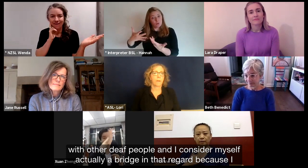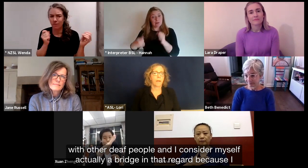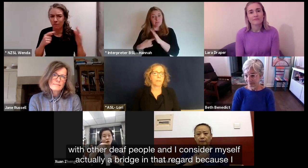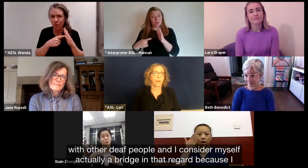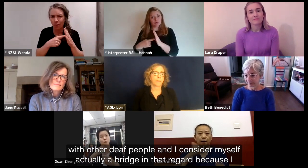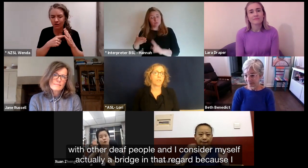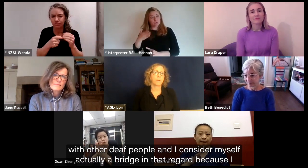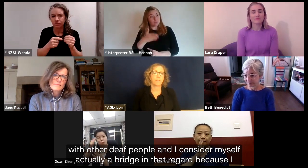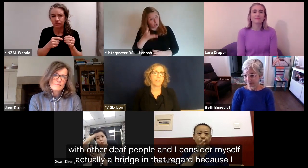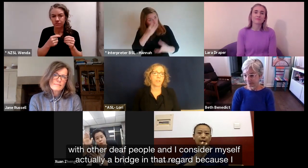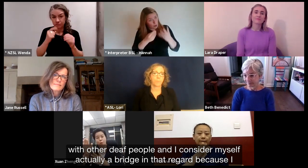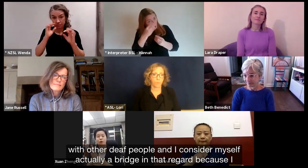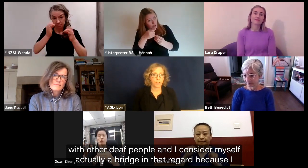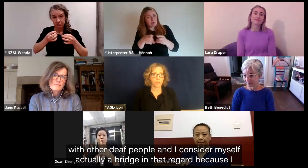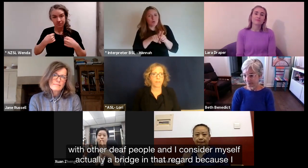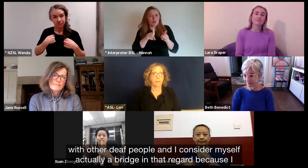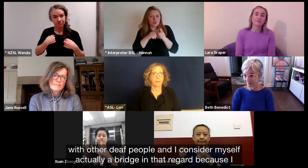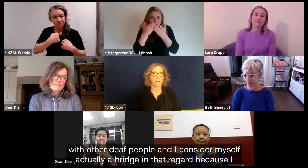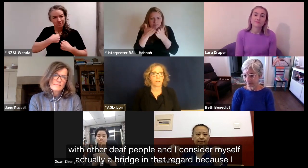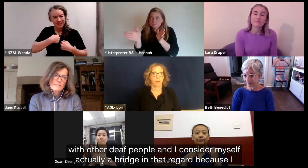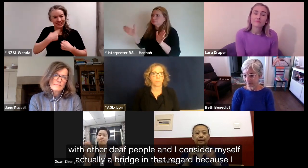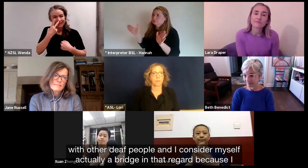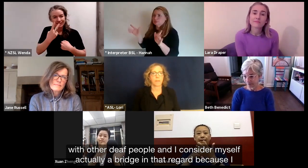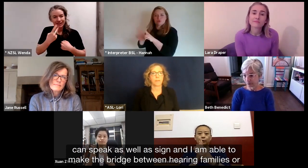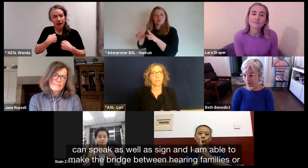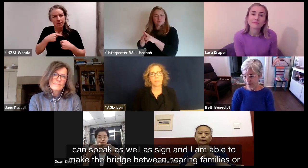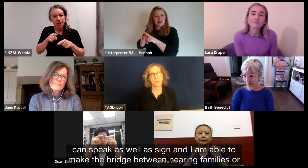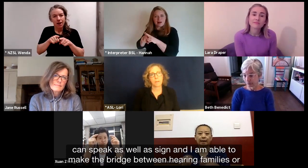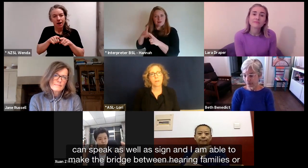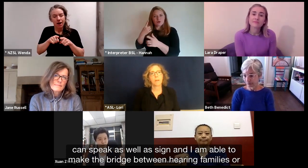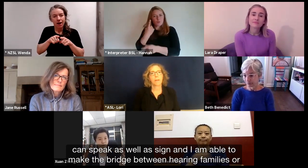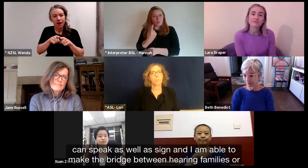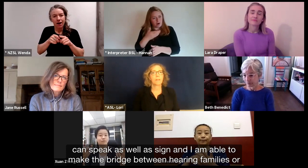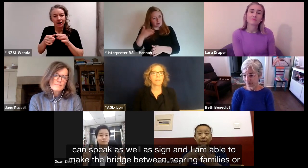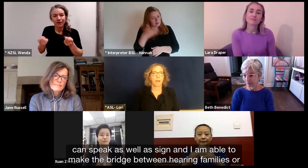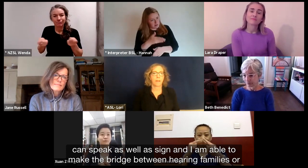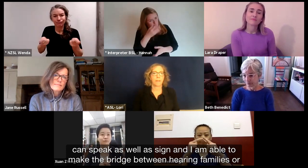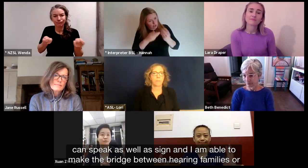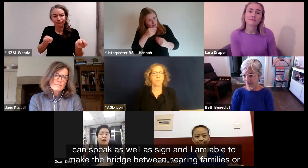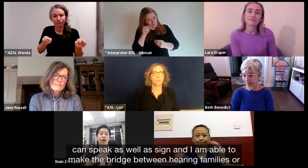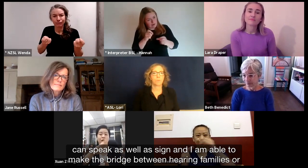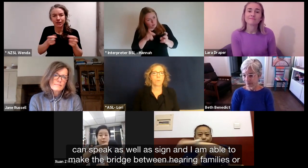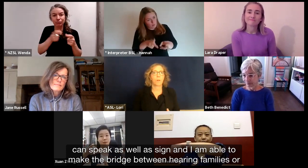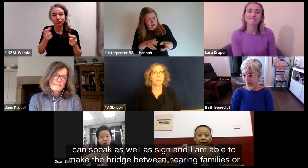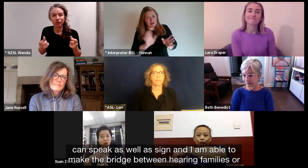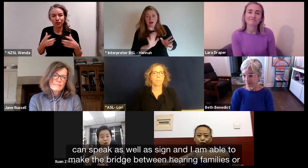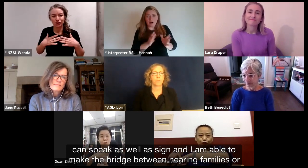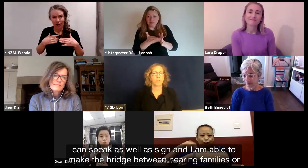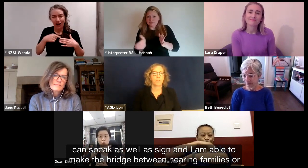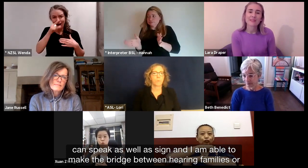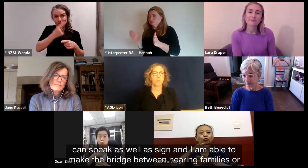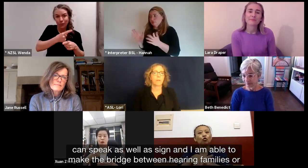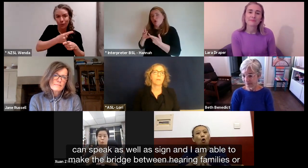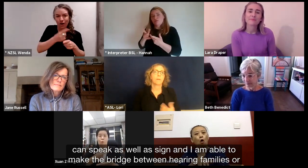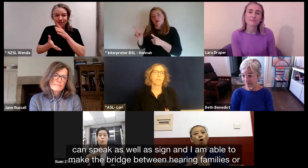And as I consider myself actually a bridge in that regard, because I can speak as well as sign. And I'm able to help make that